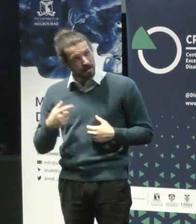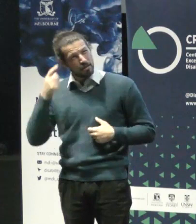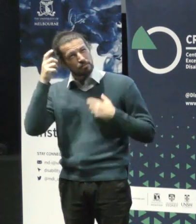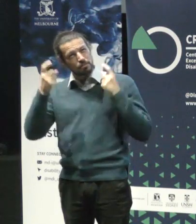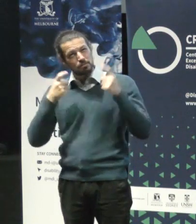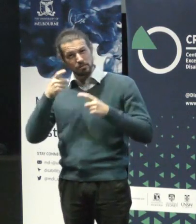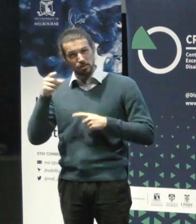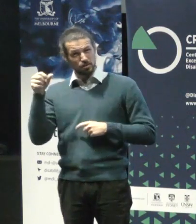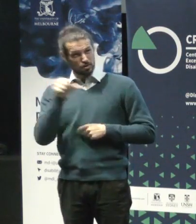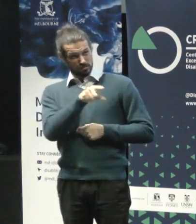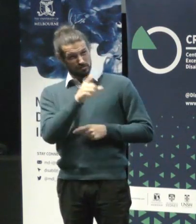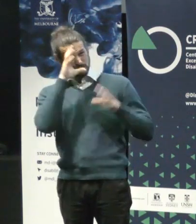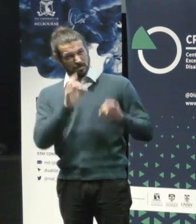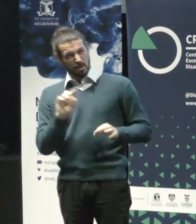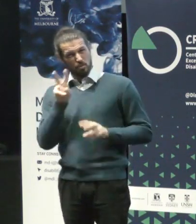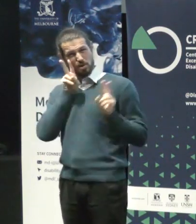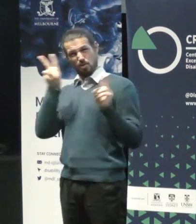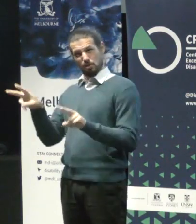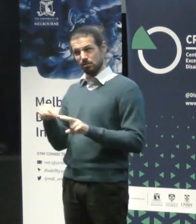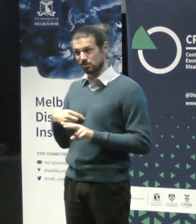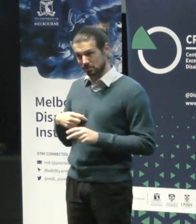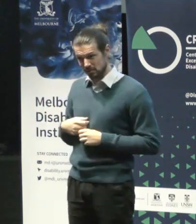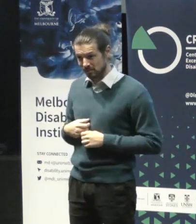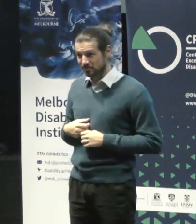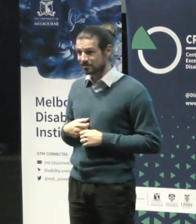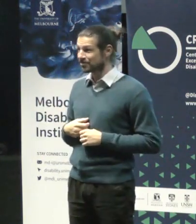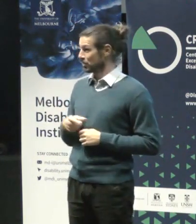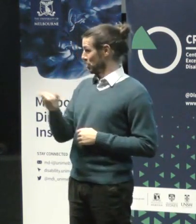and choose what I watch? So debate that on the way home.